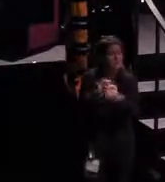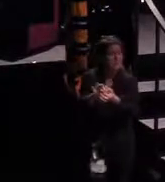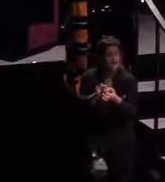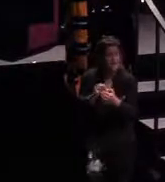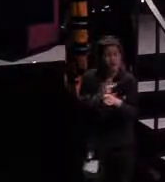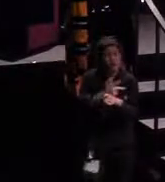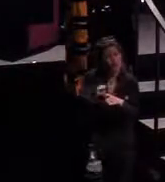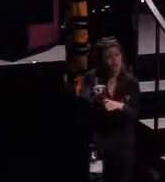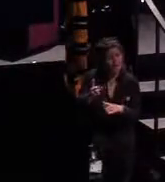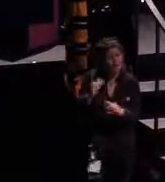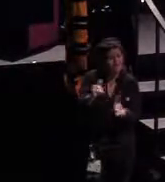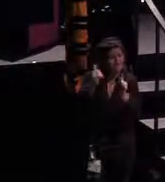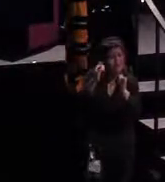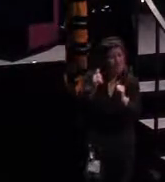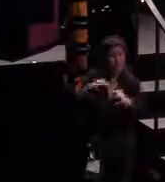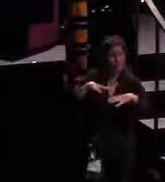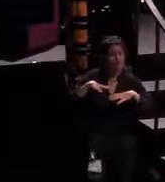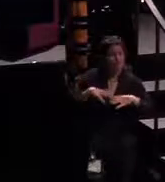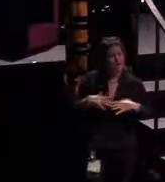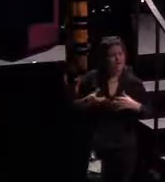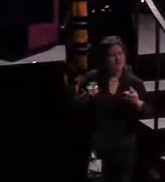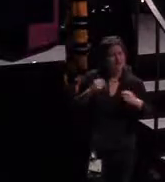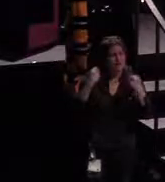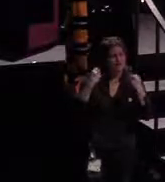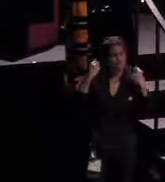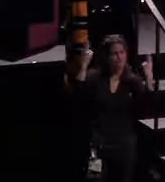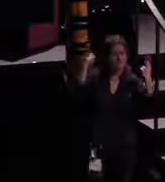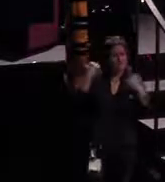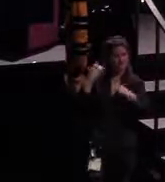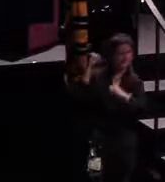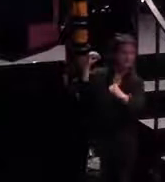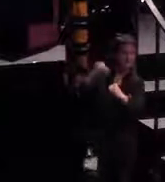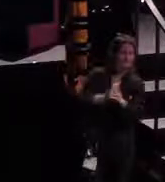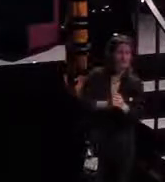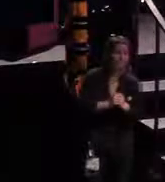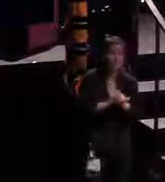resistance, an intergenerational celebration of disability culture.